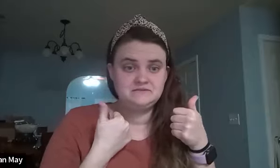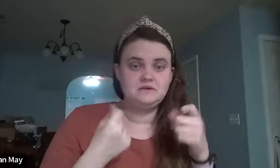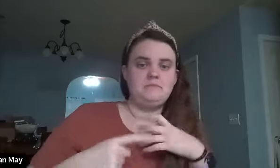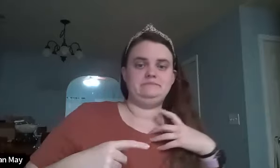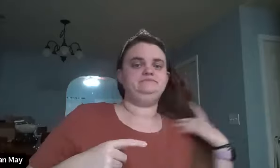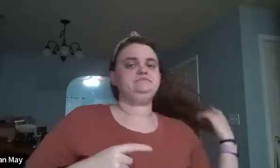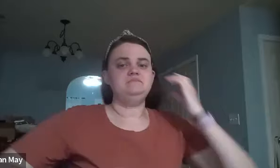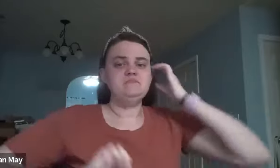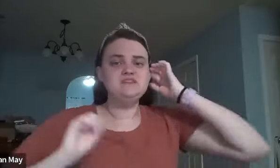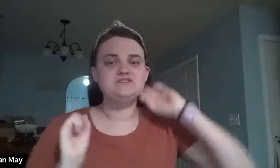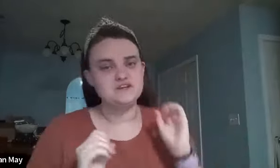Okay. So,